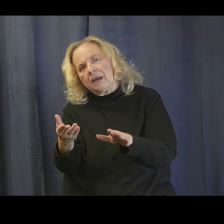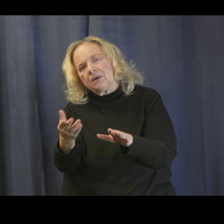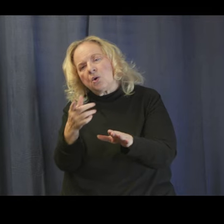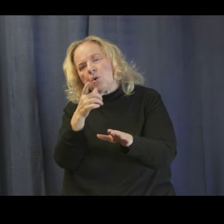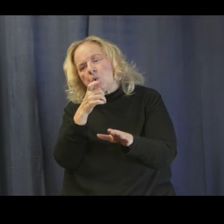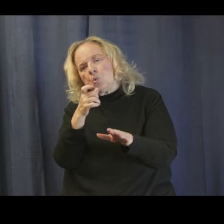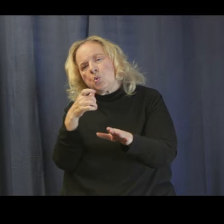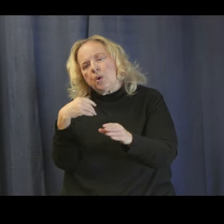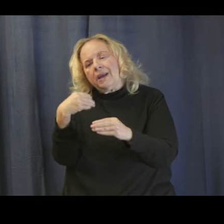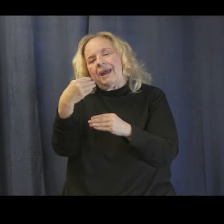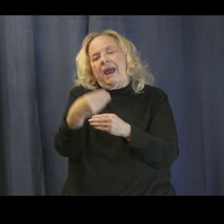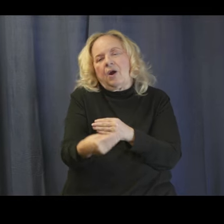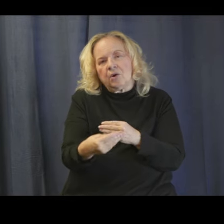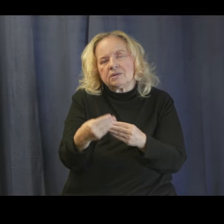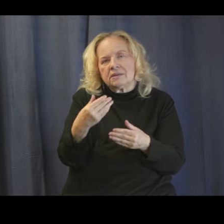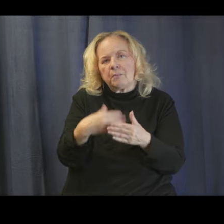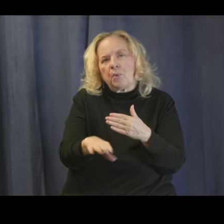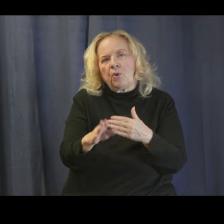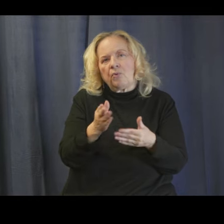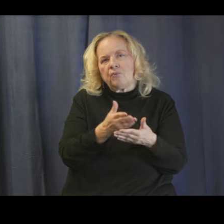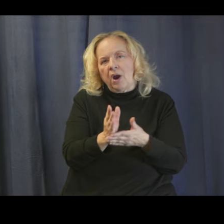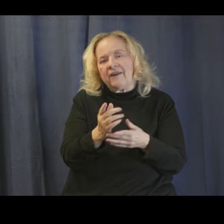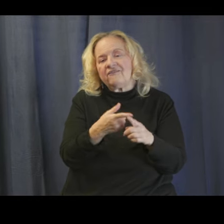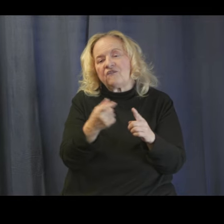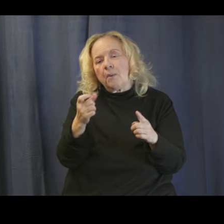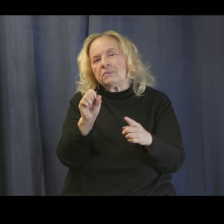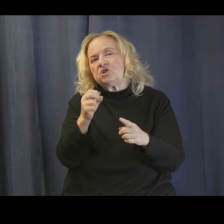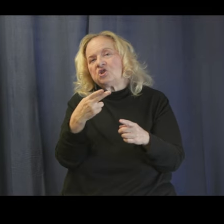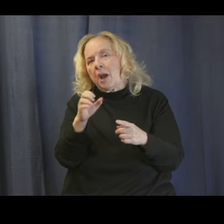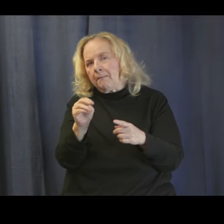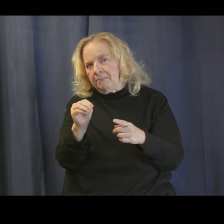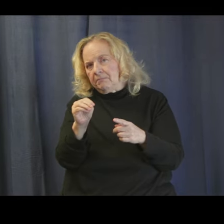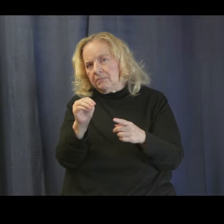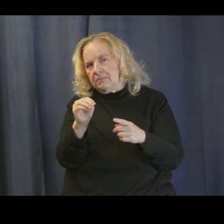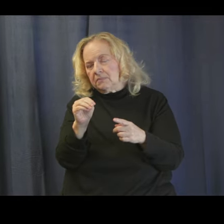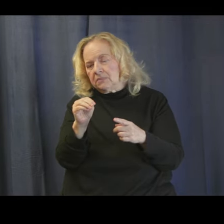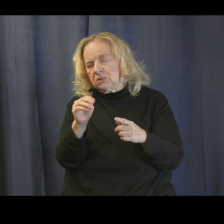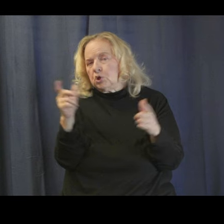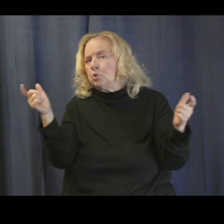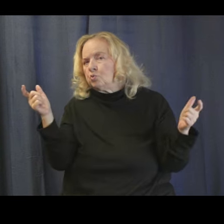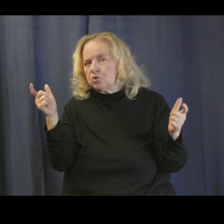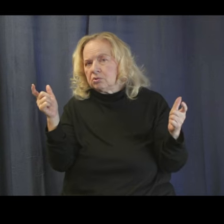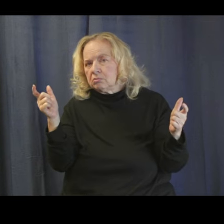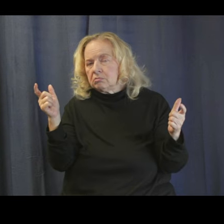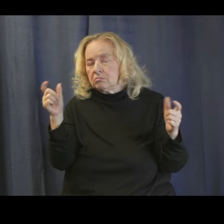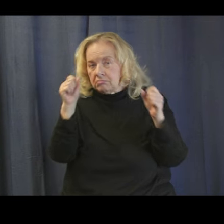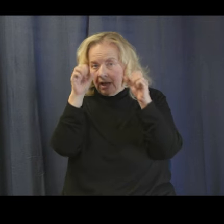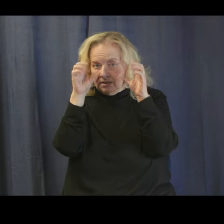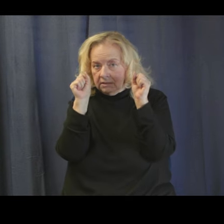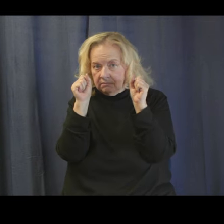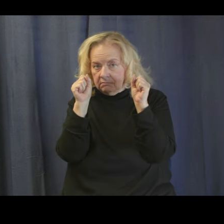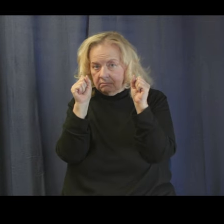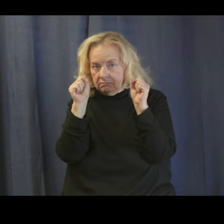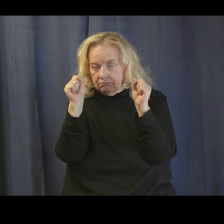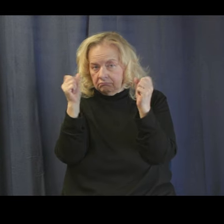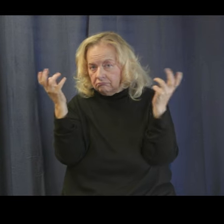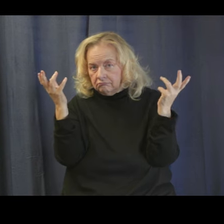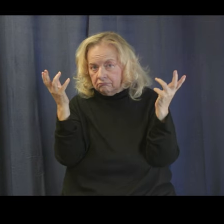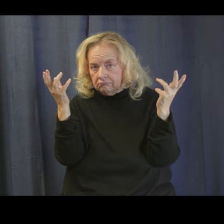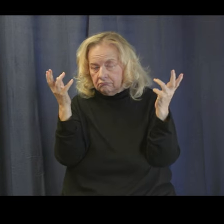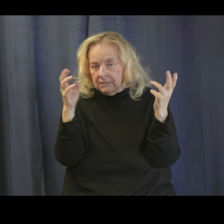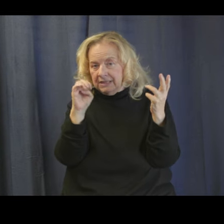Who inherits the birthright from Shem? So this is huge. But the amazing thing